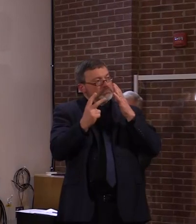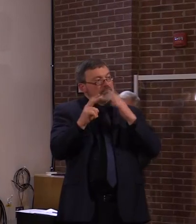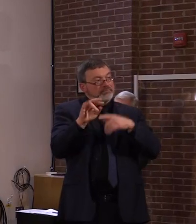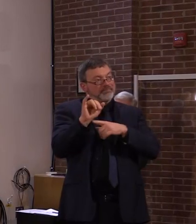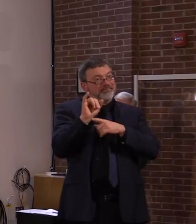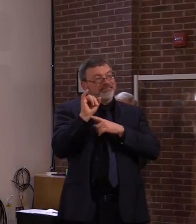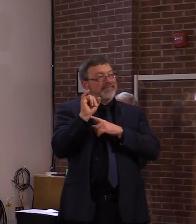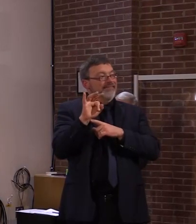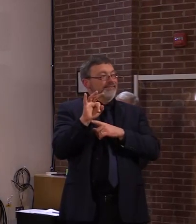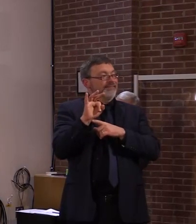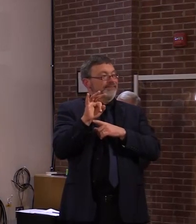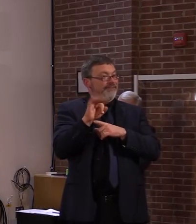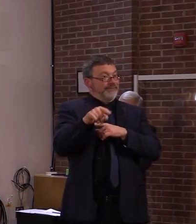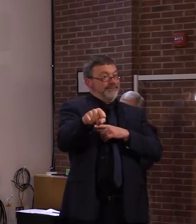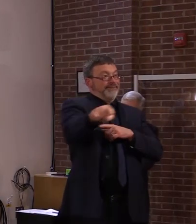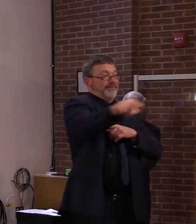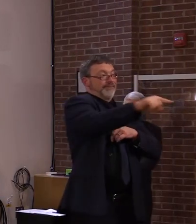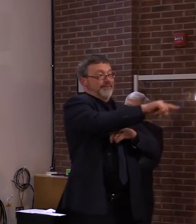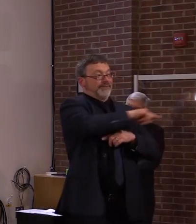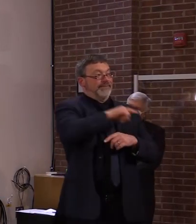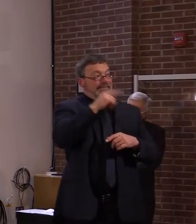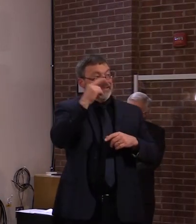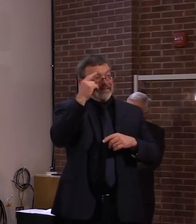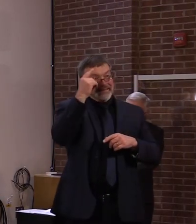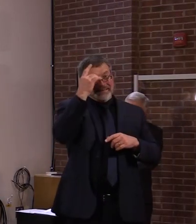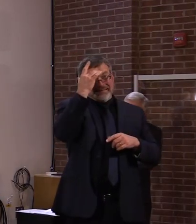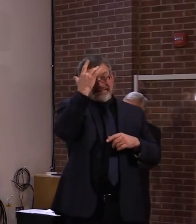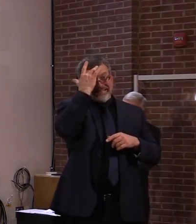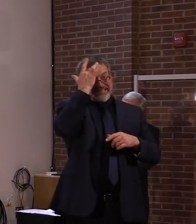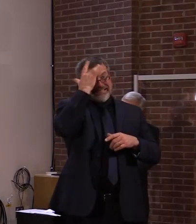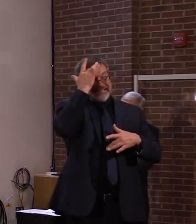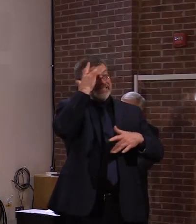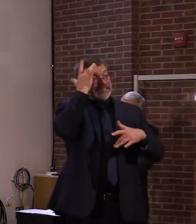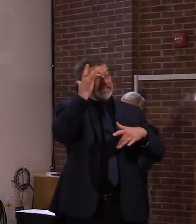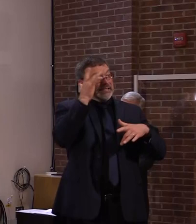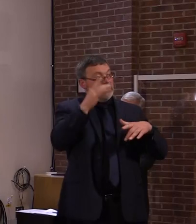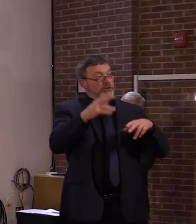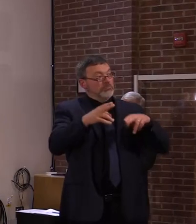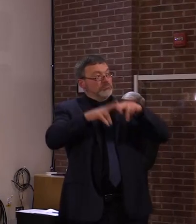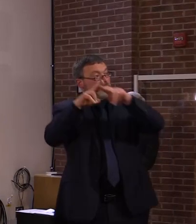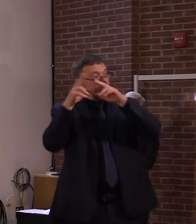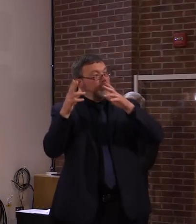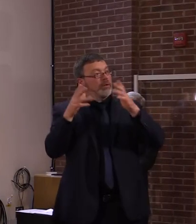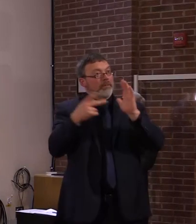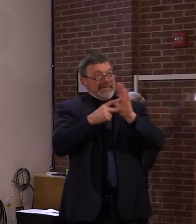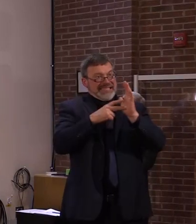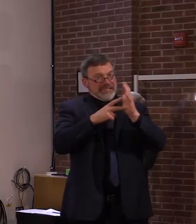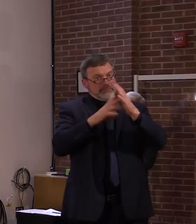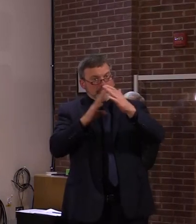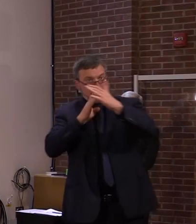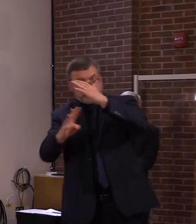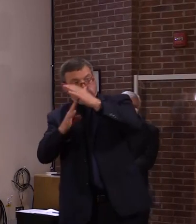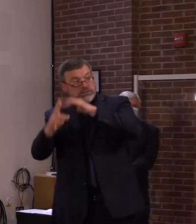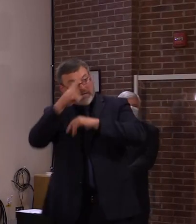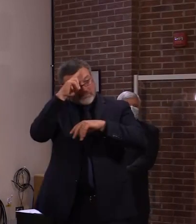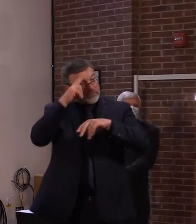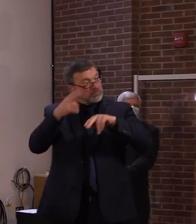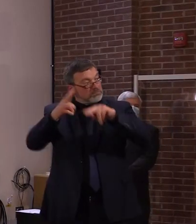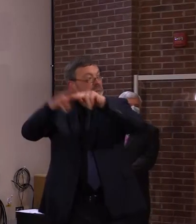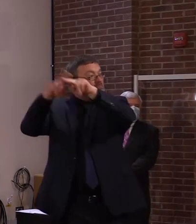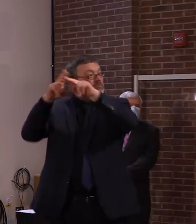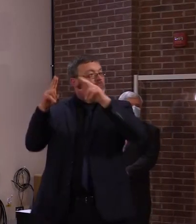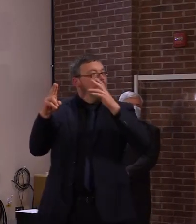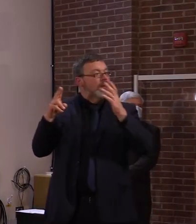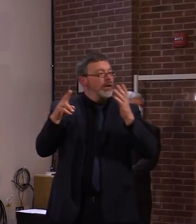sick at the same rate and require hospitalization at the same rate, then there's just going to be more of